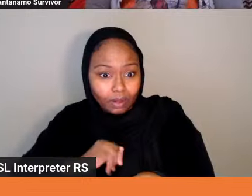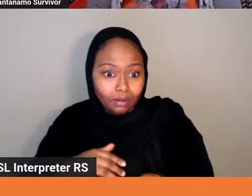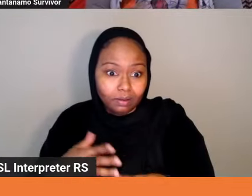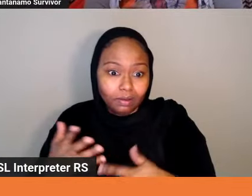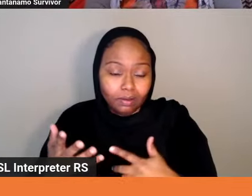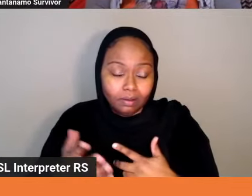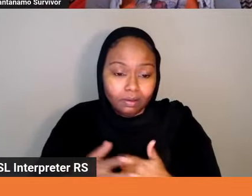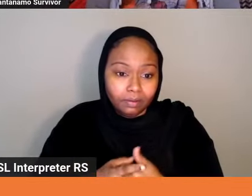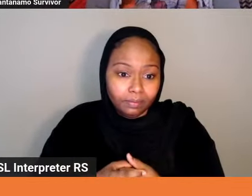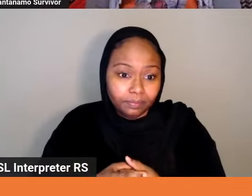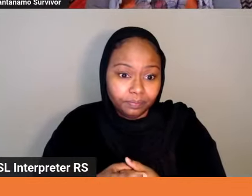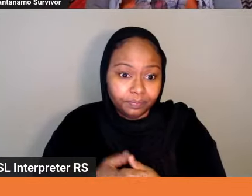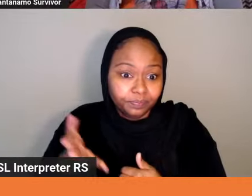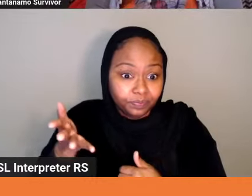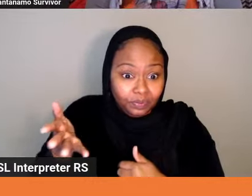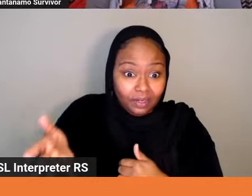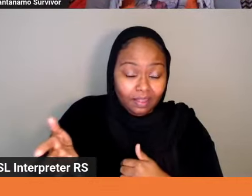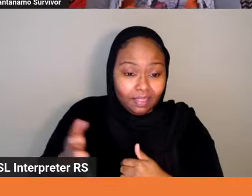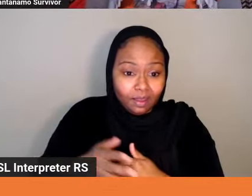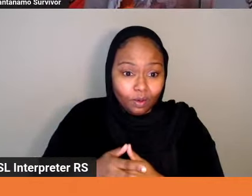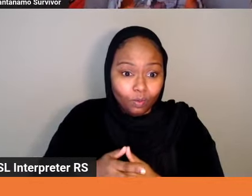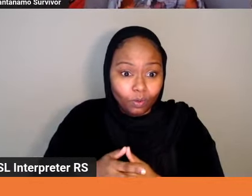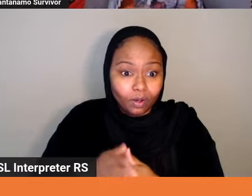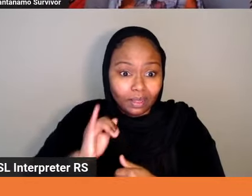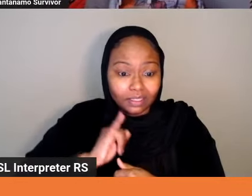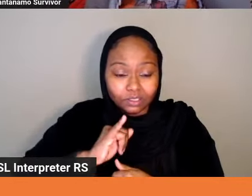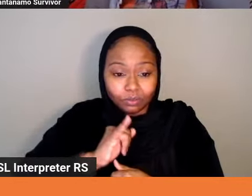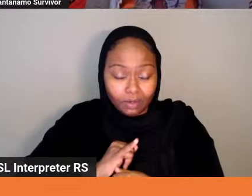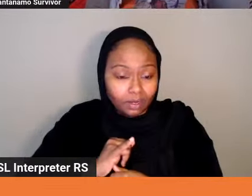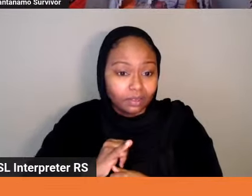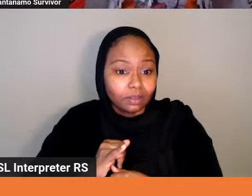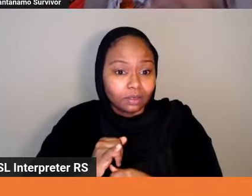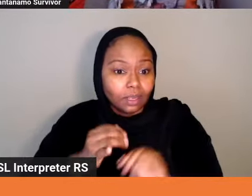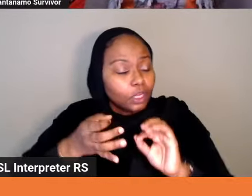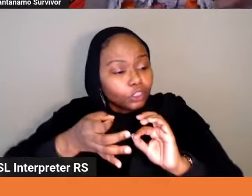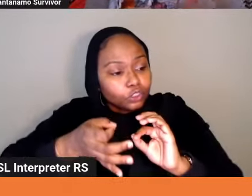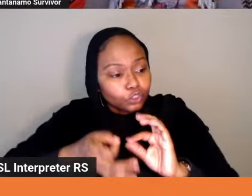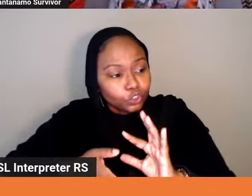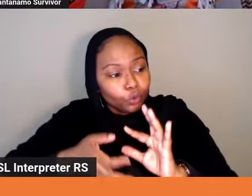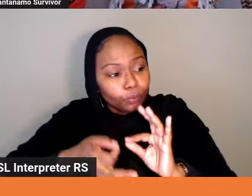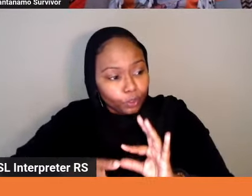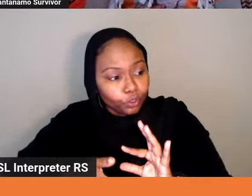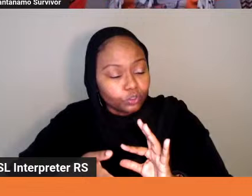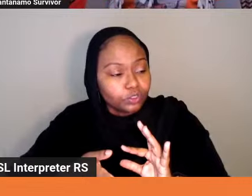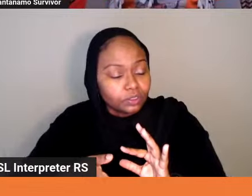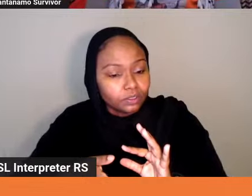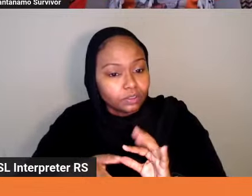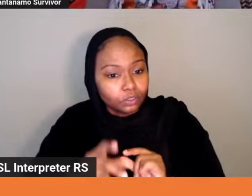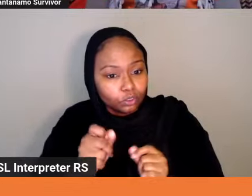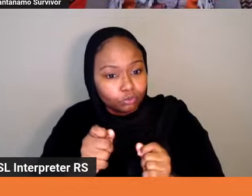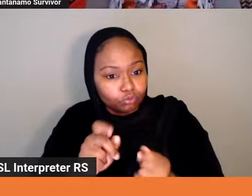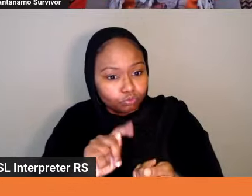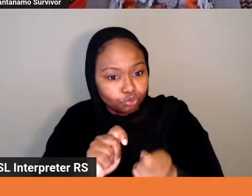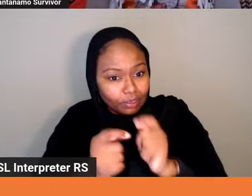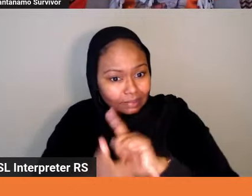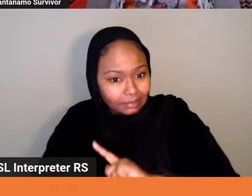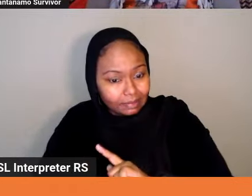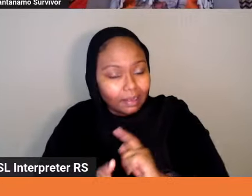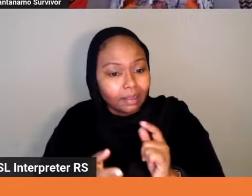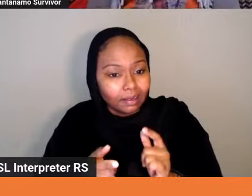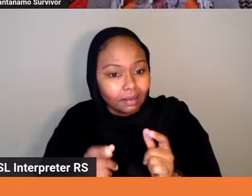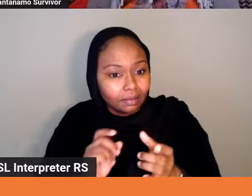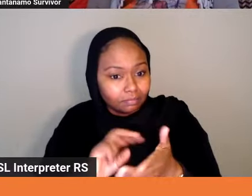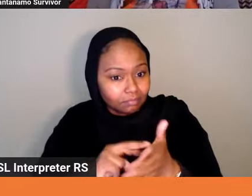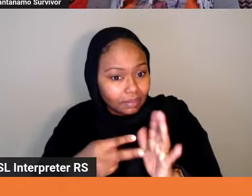you, in Guantanamo, there was Israeli interrogators there, and also there was interrogators from many